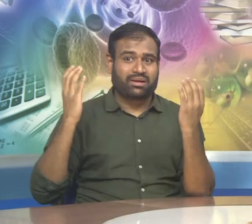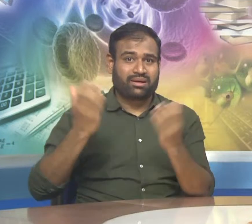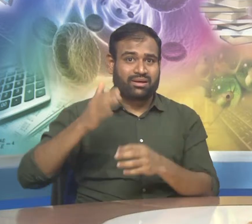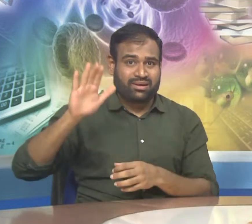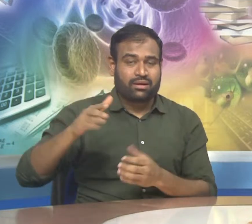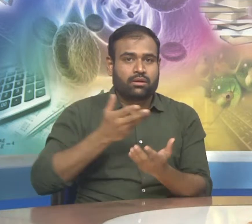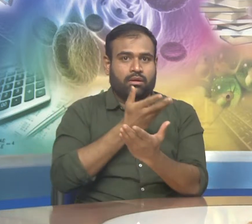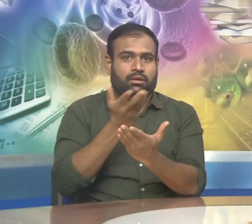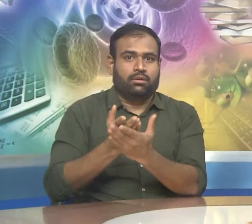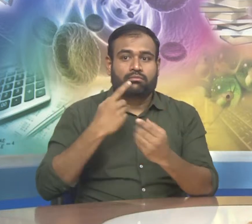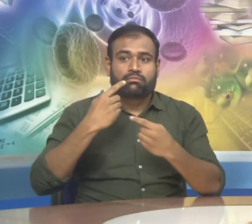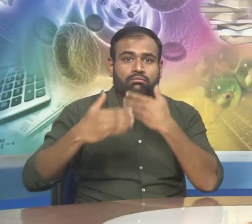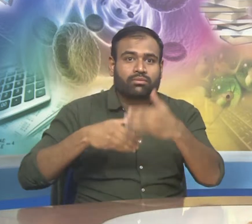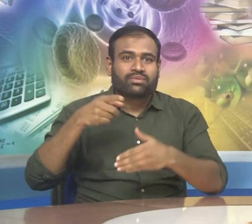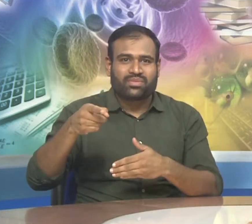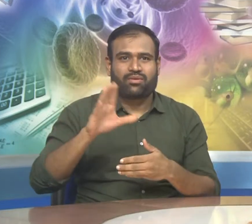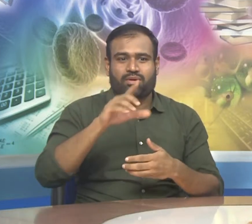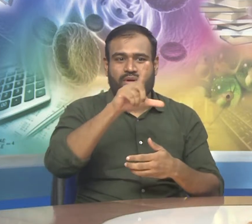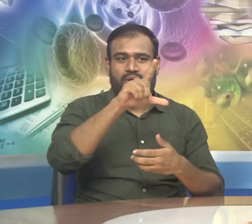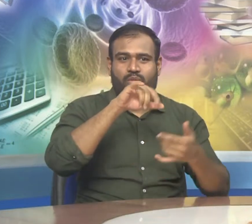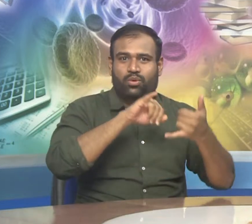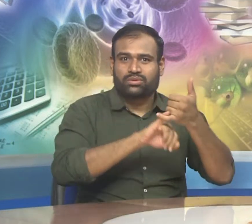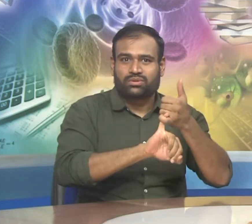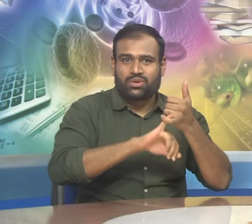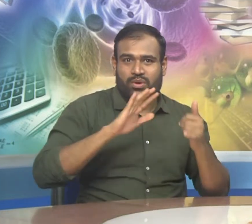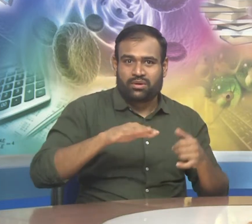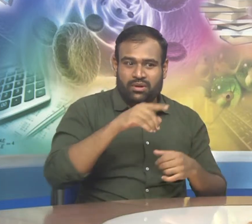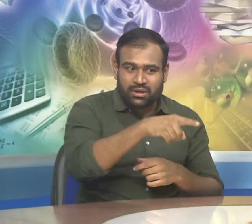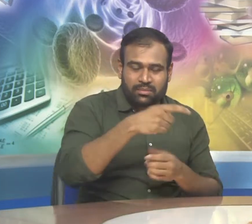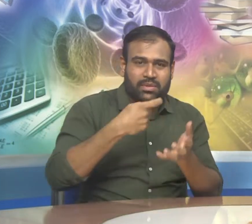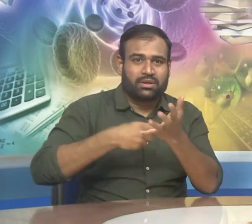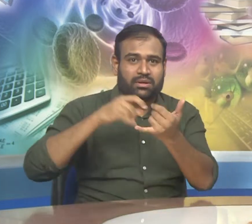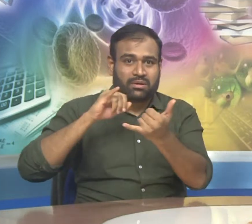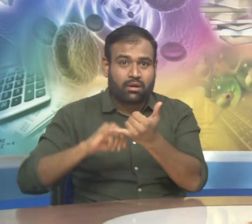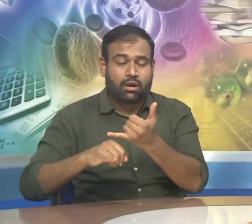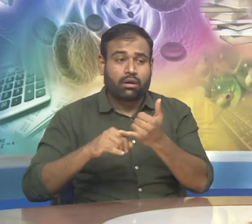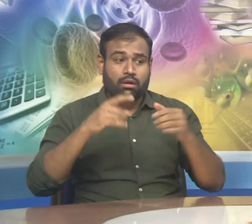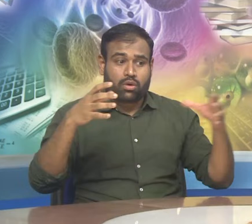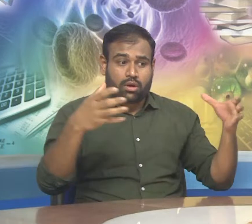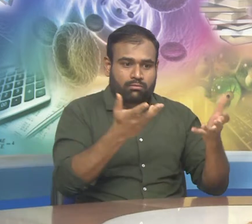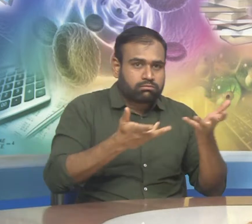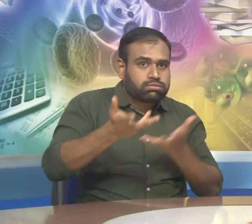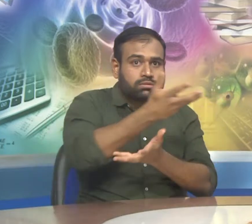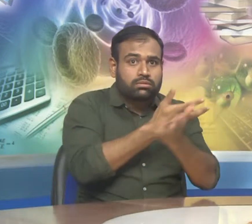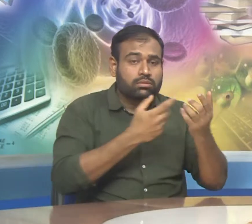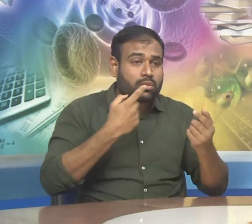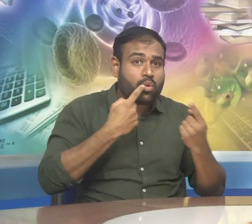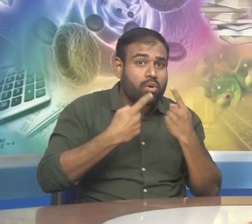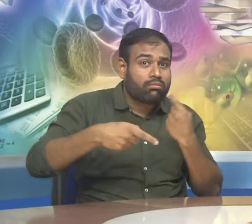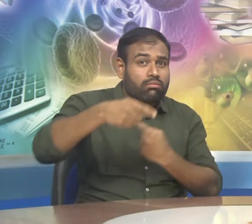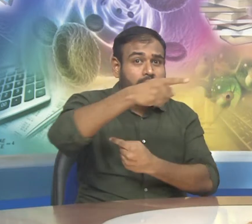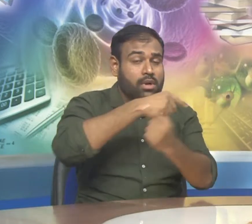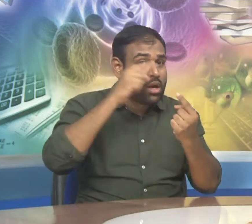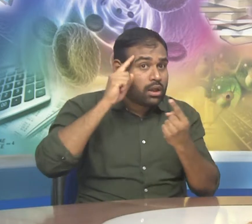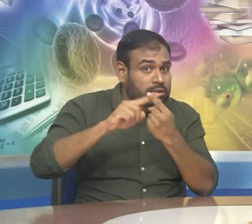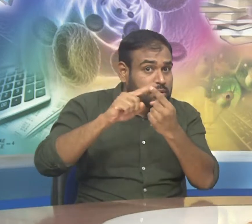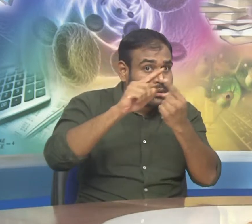a majority of their total membership and by 2/3 majority of members present